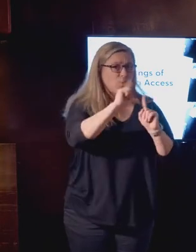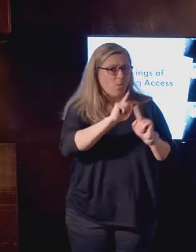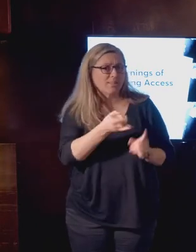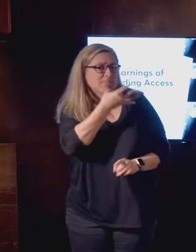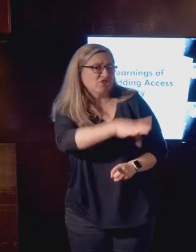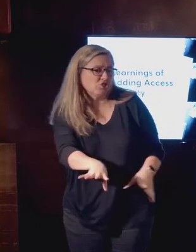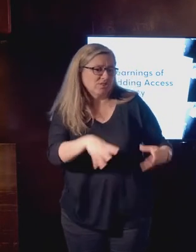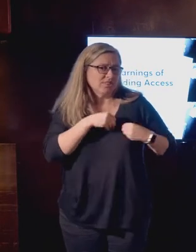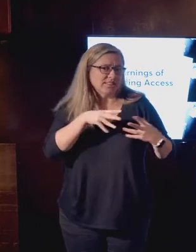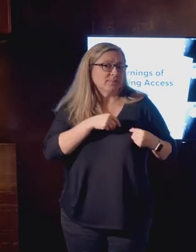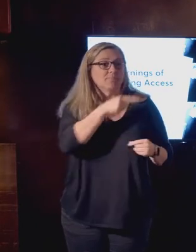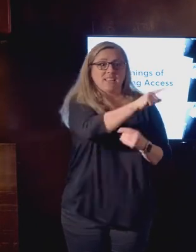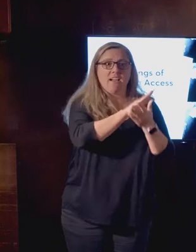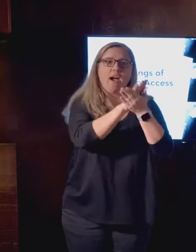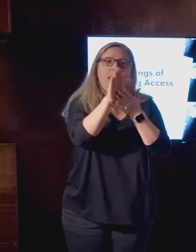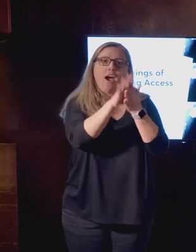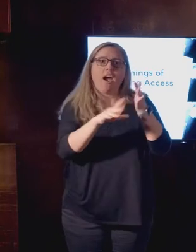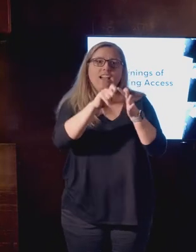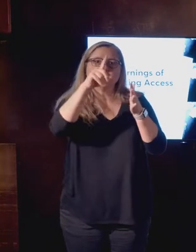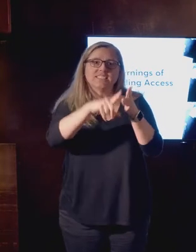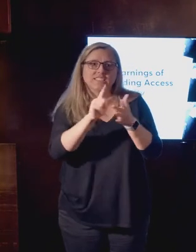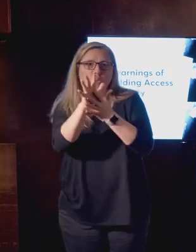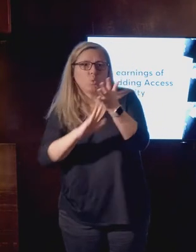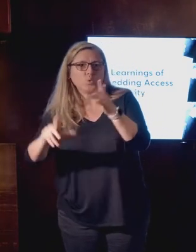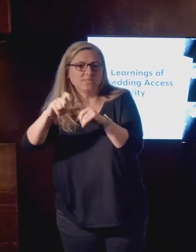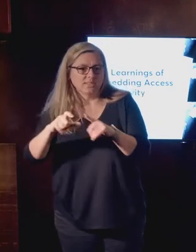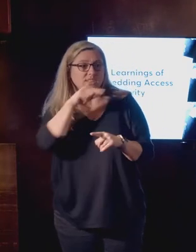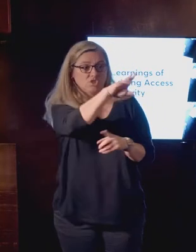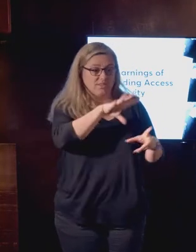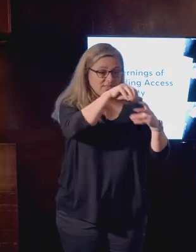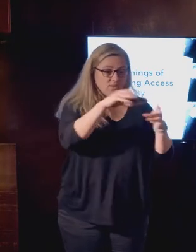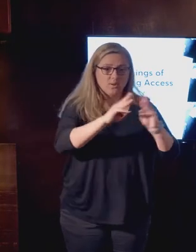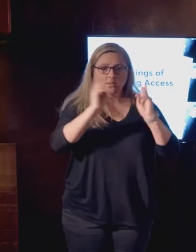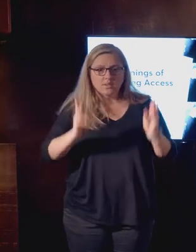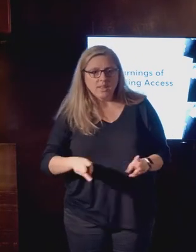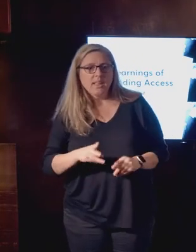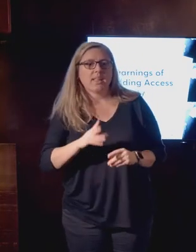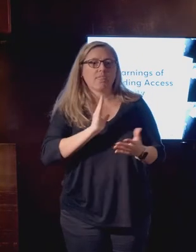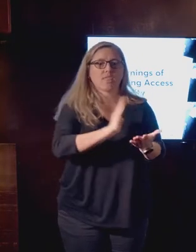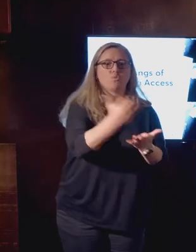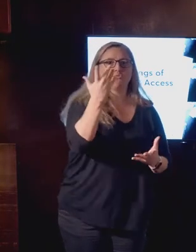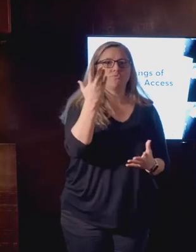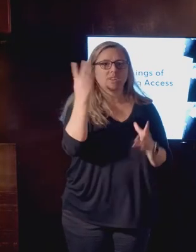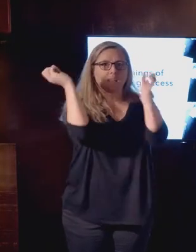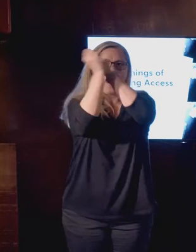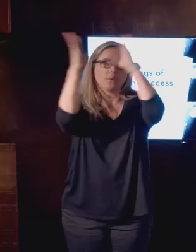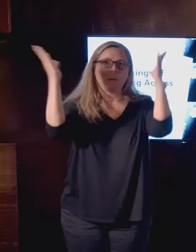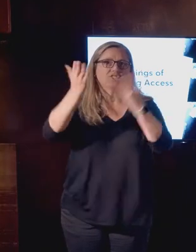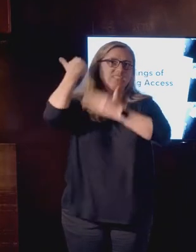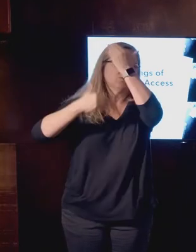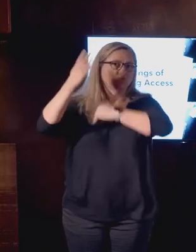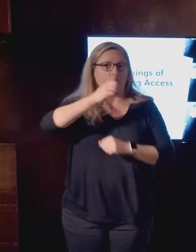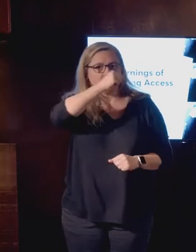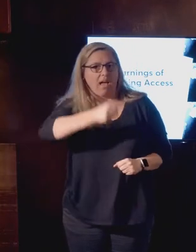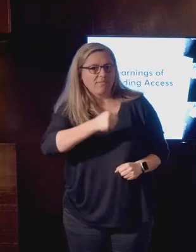Bad Wolf as Heidi Hood, which toured internationally. She featured in the Malt House play The Real and Imagined History of the Elephant Man,